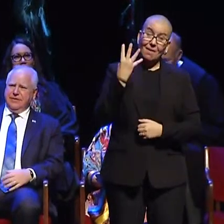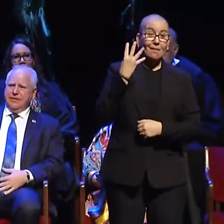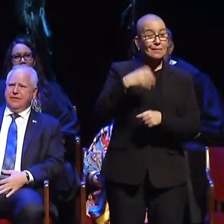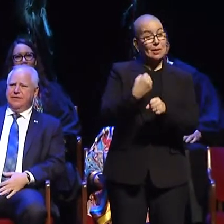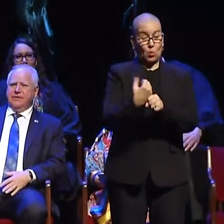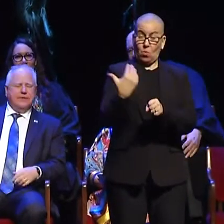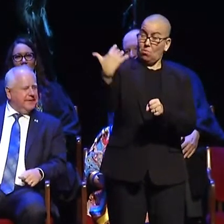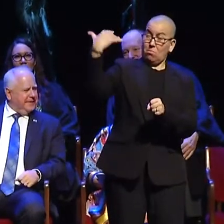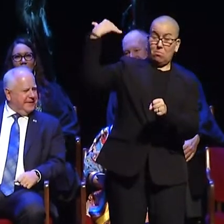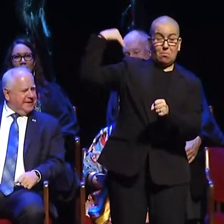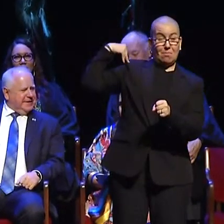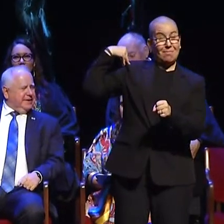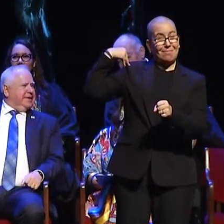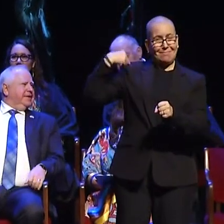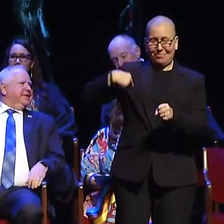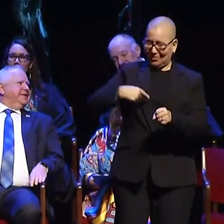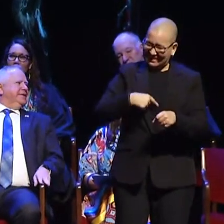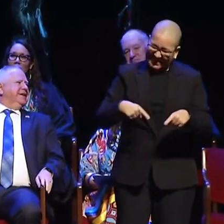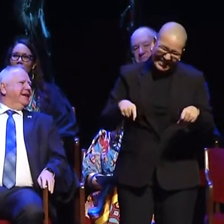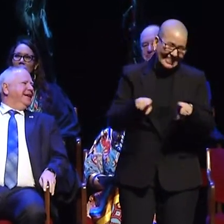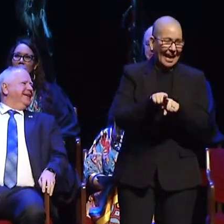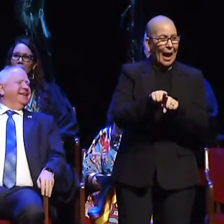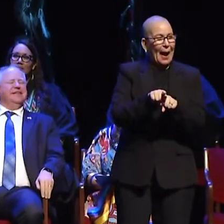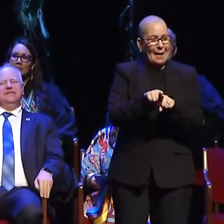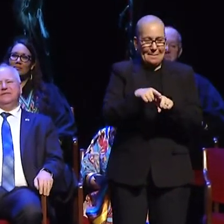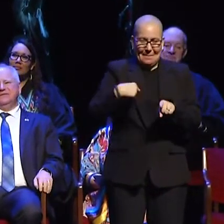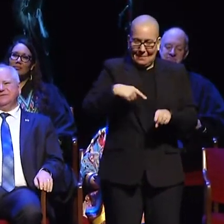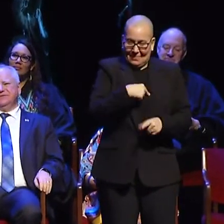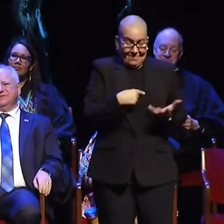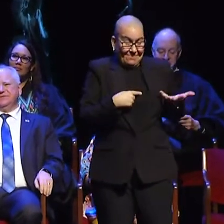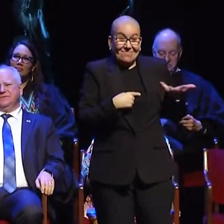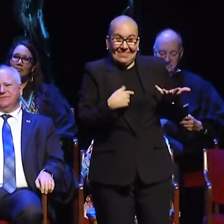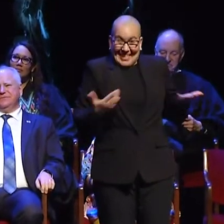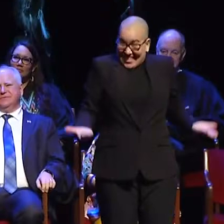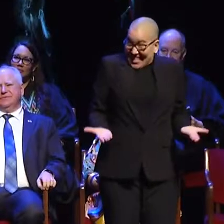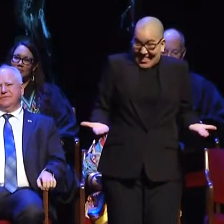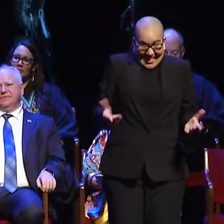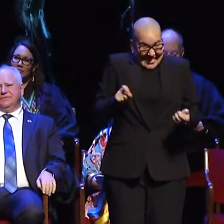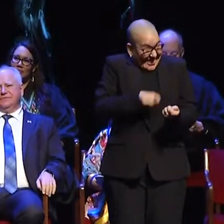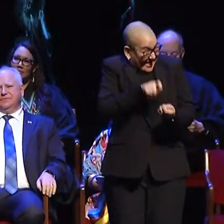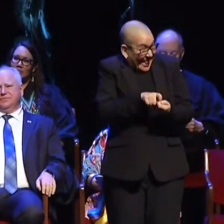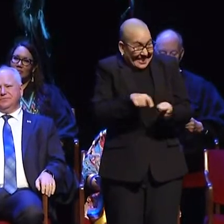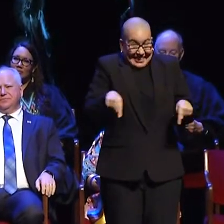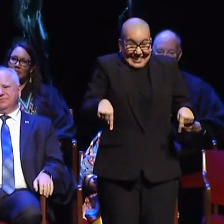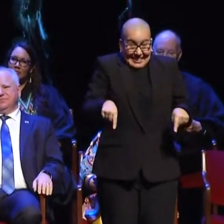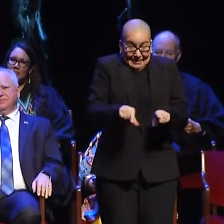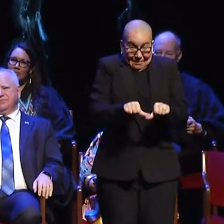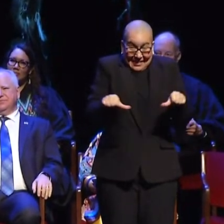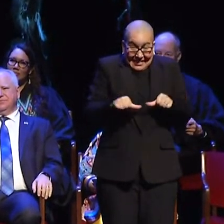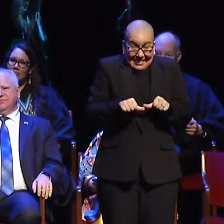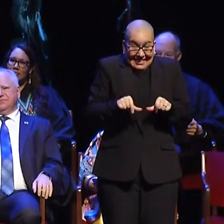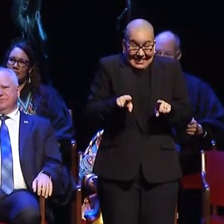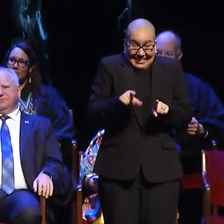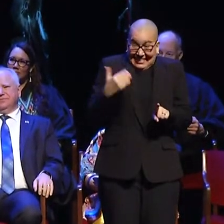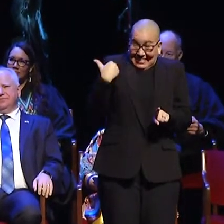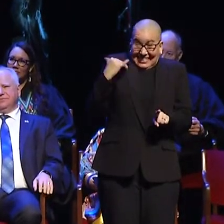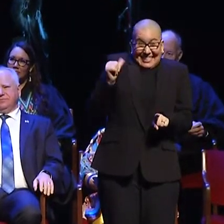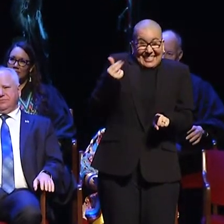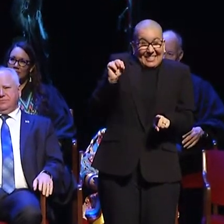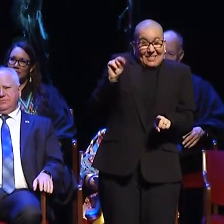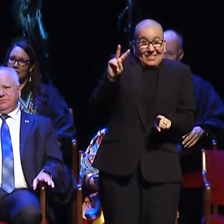five constitutional officers, took the oath of office in this theater and on this stage. What a